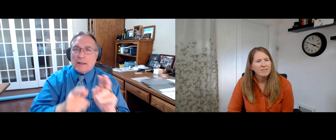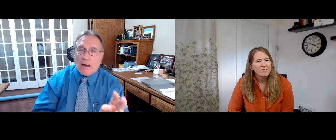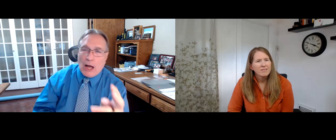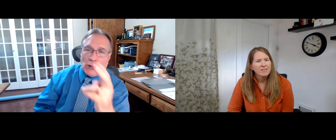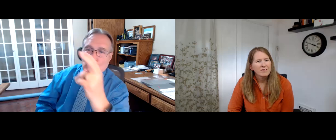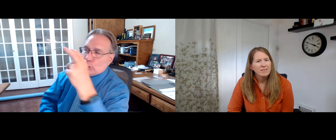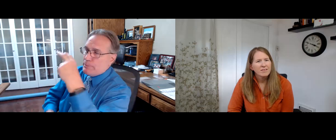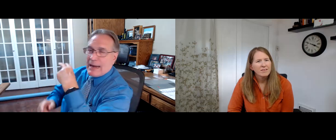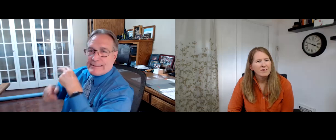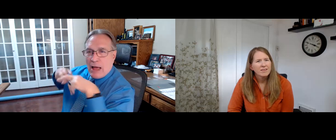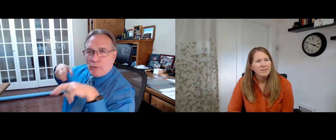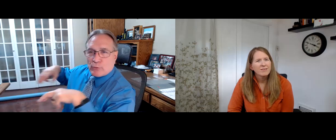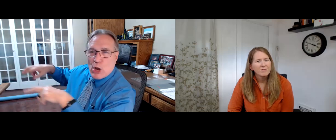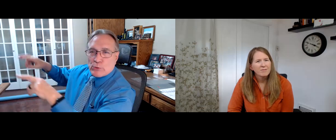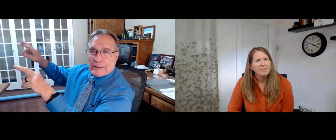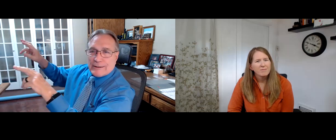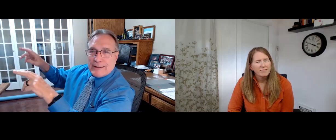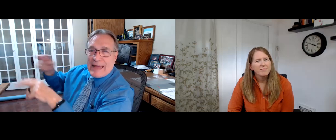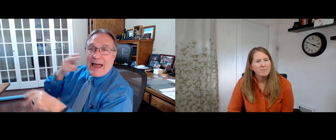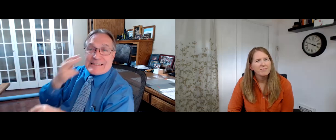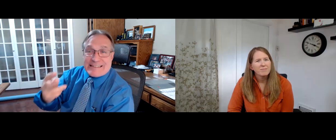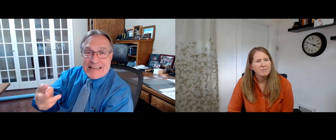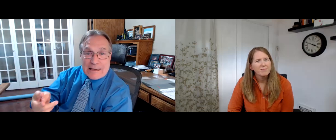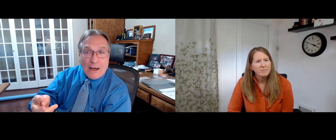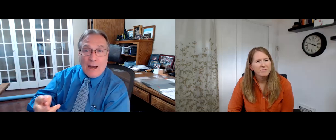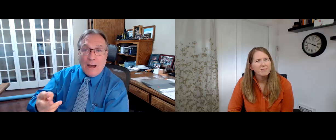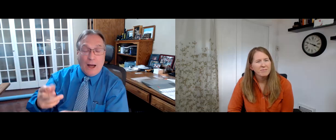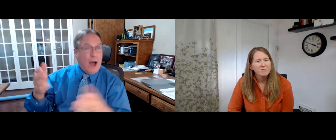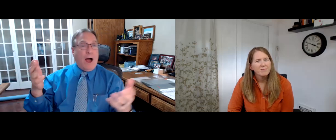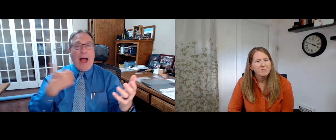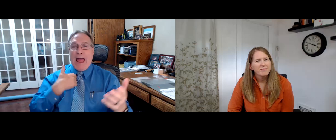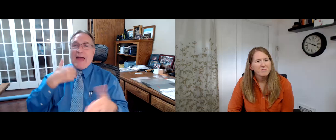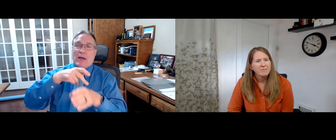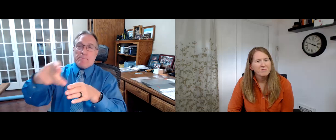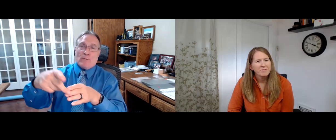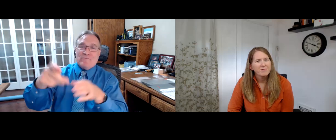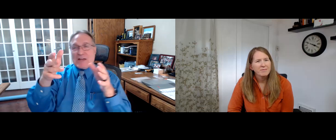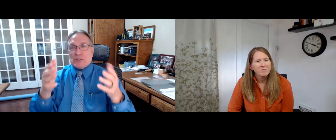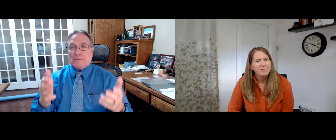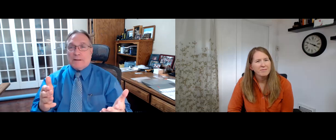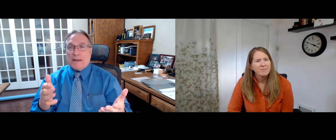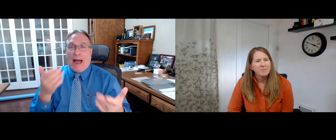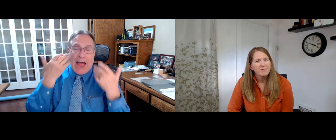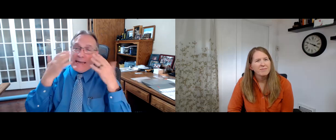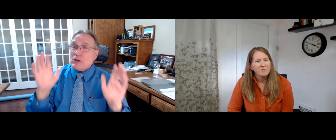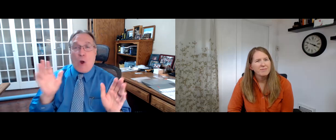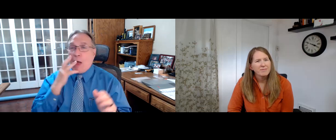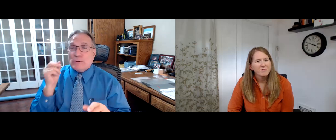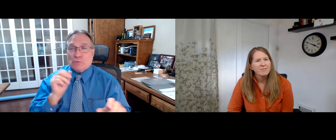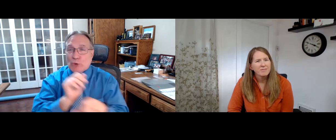Eventually, I look back down the road and I see I have a profession. I didn't know I was